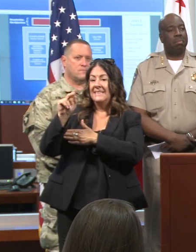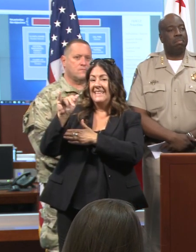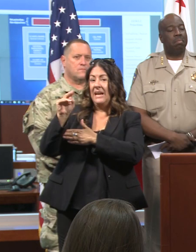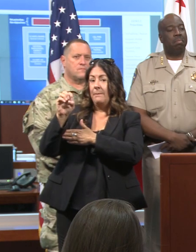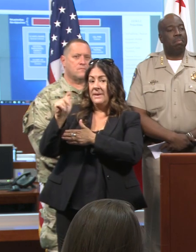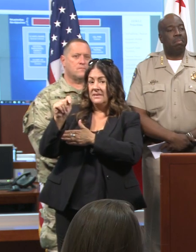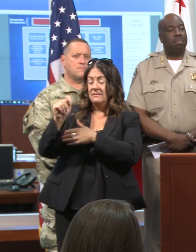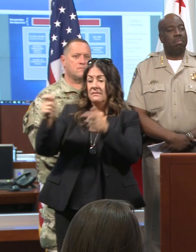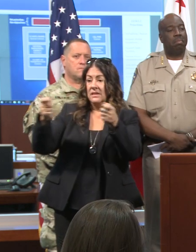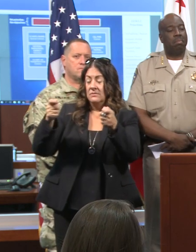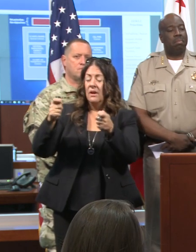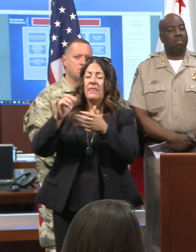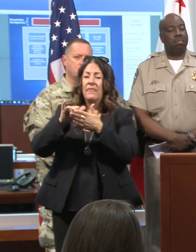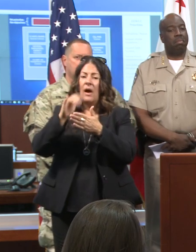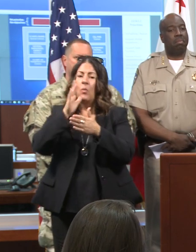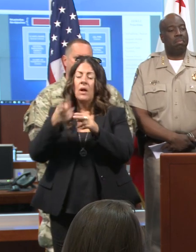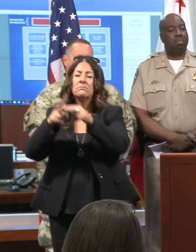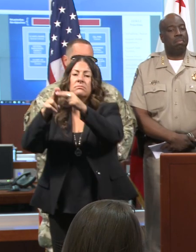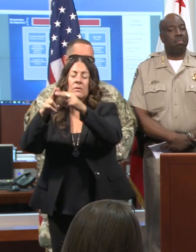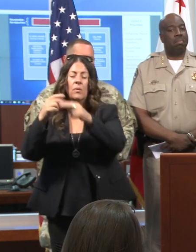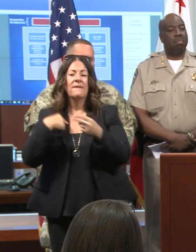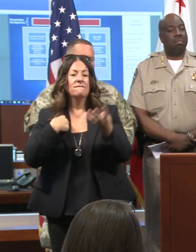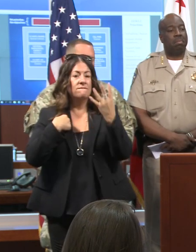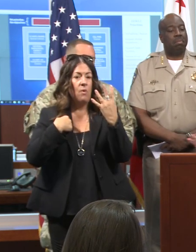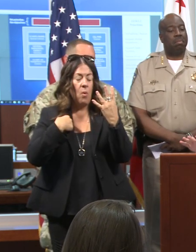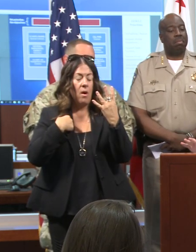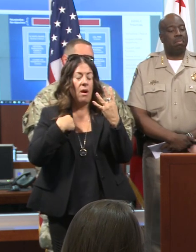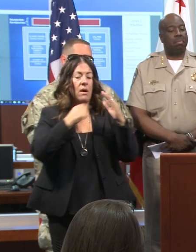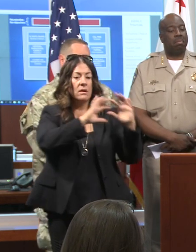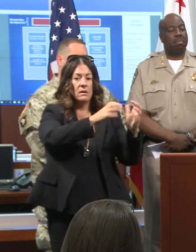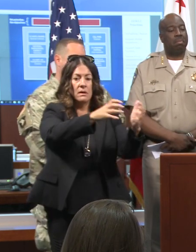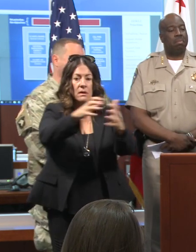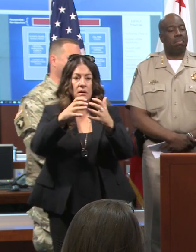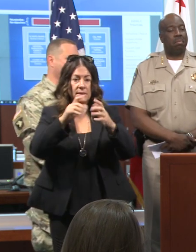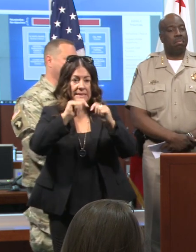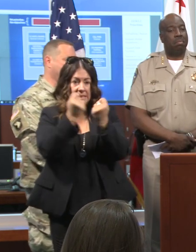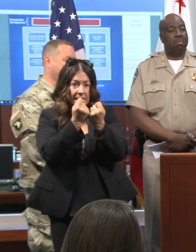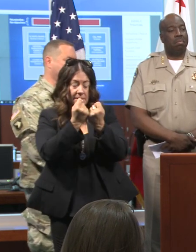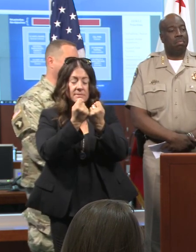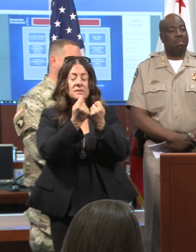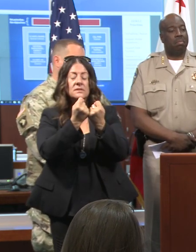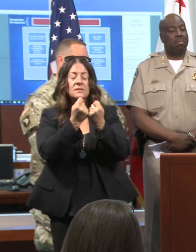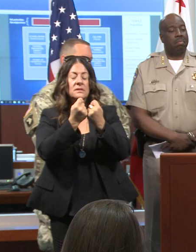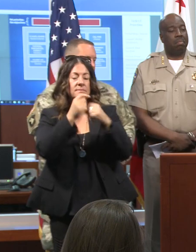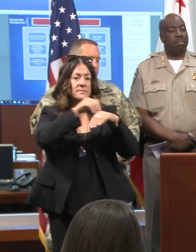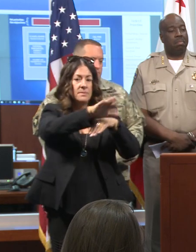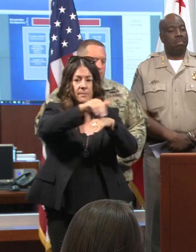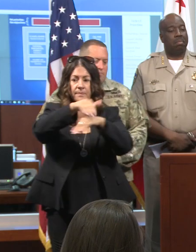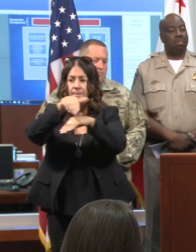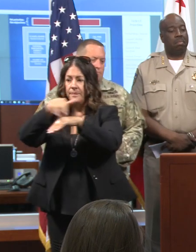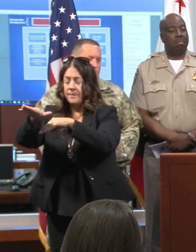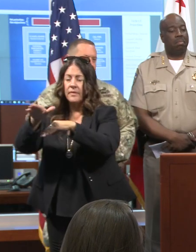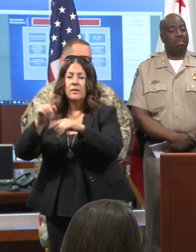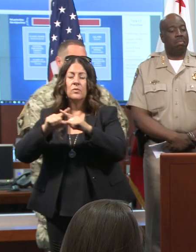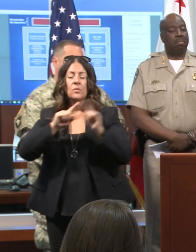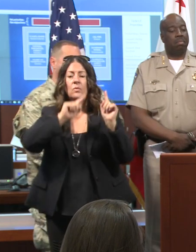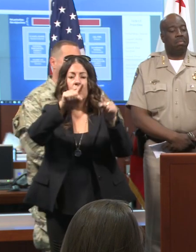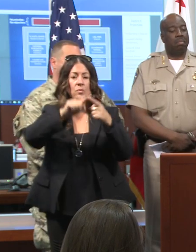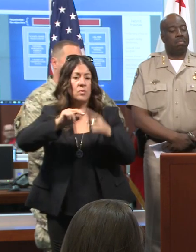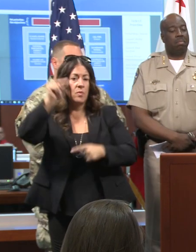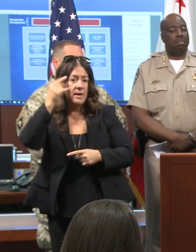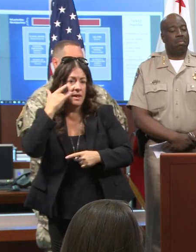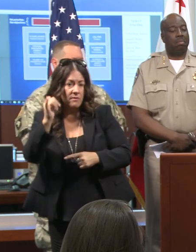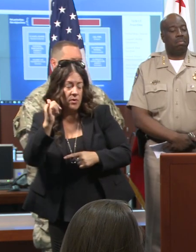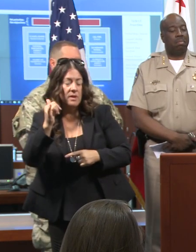increase. We have four incident management teams that have deployed across Northern California. They are organizing all of these fires